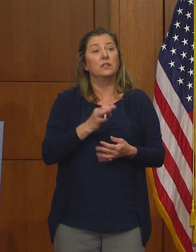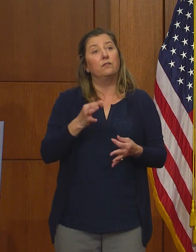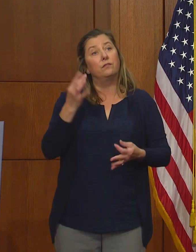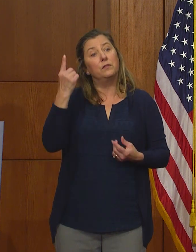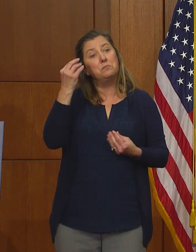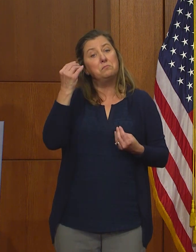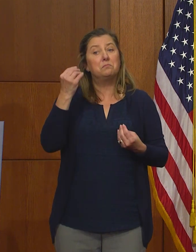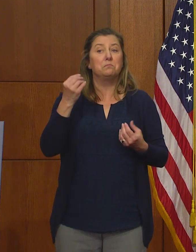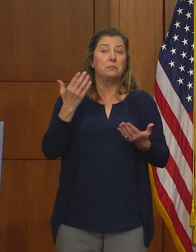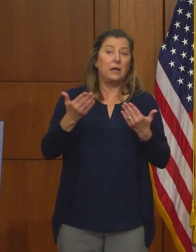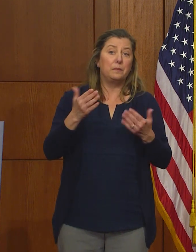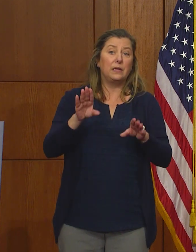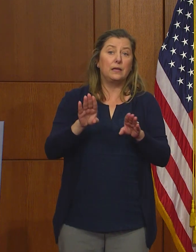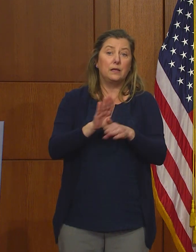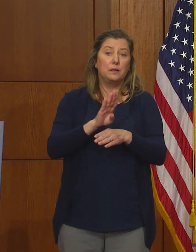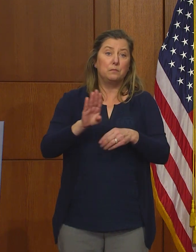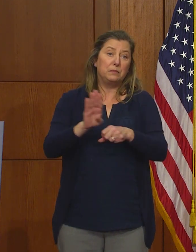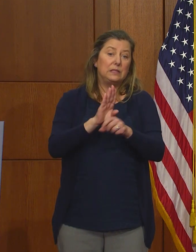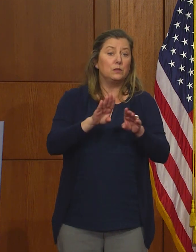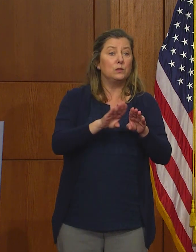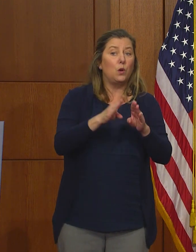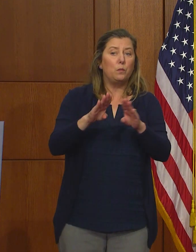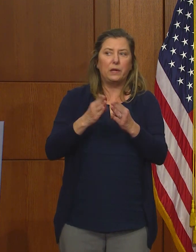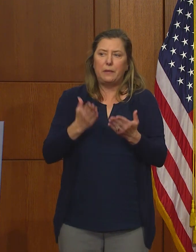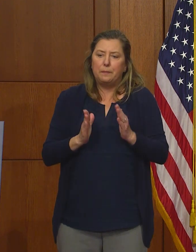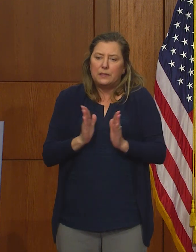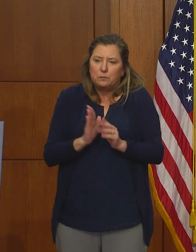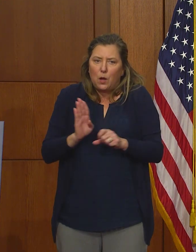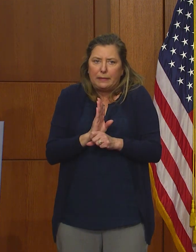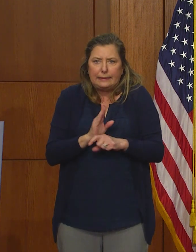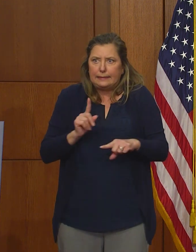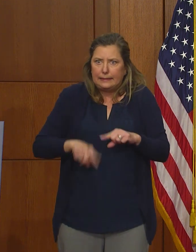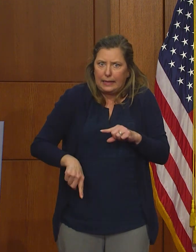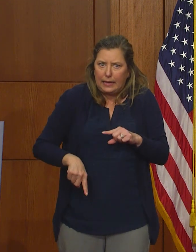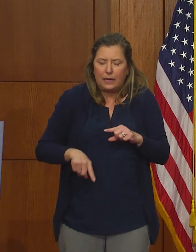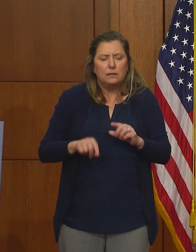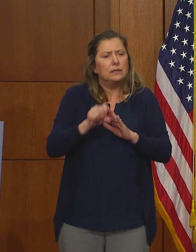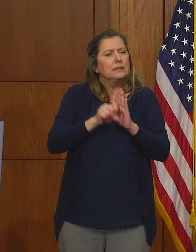to reopen. What is the state doing to assist those small businesses?